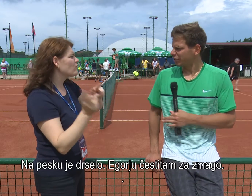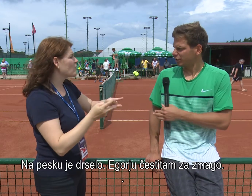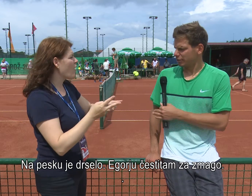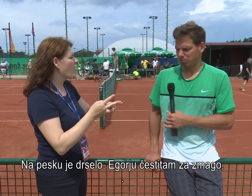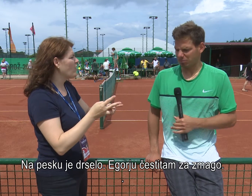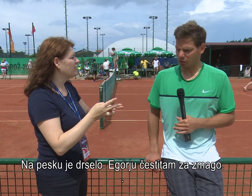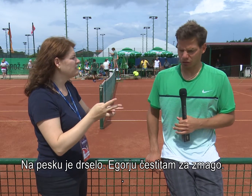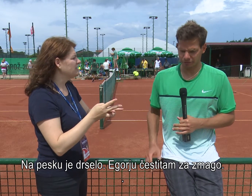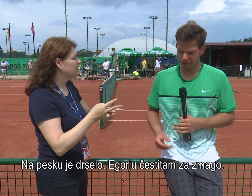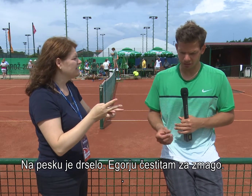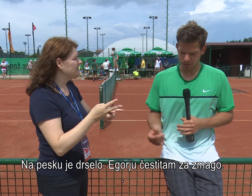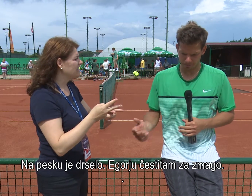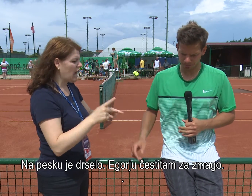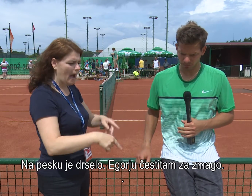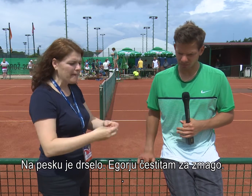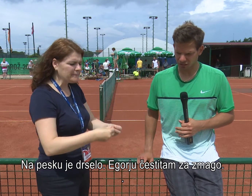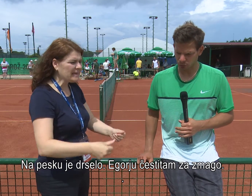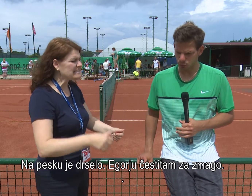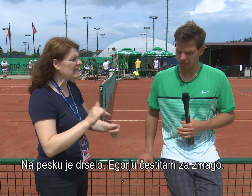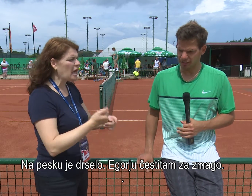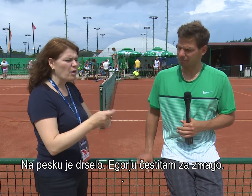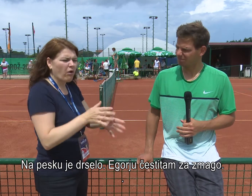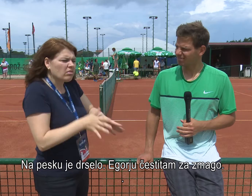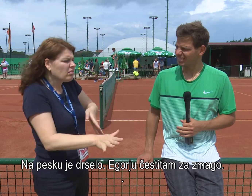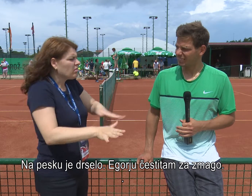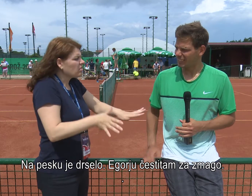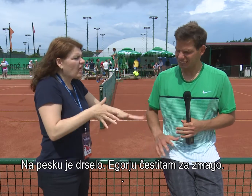the field was slowly and wet.